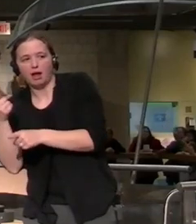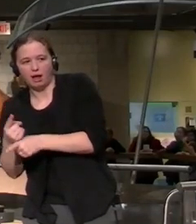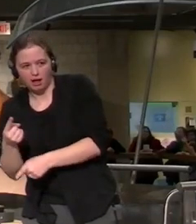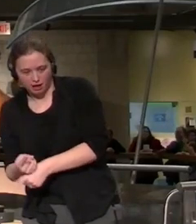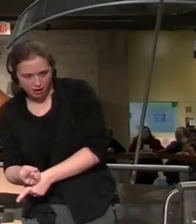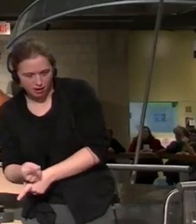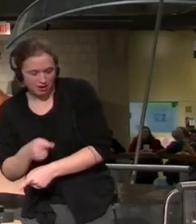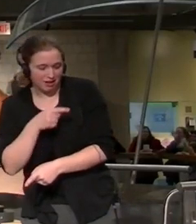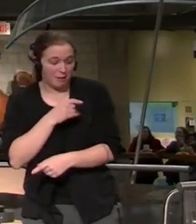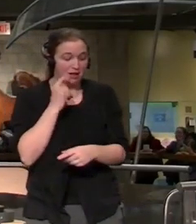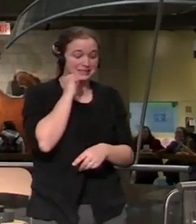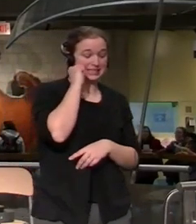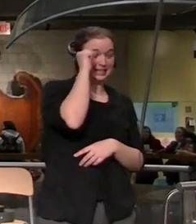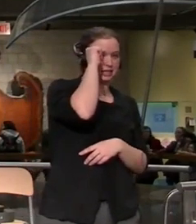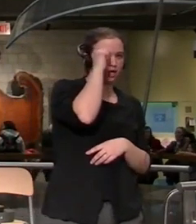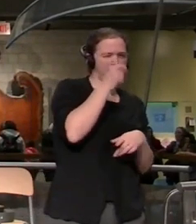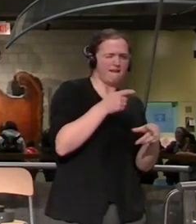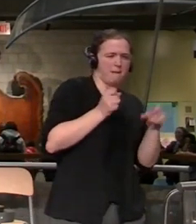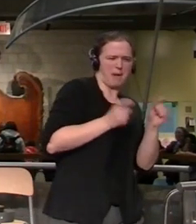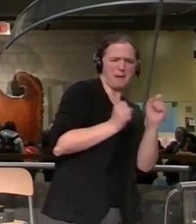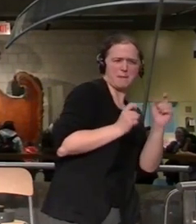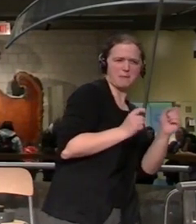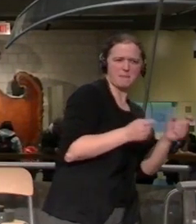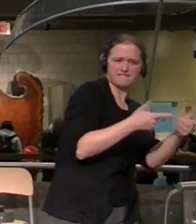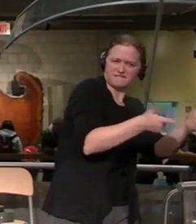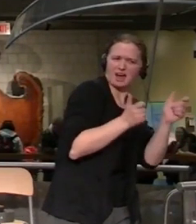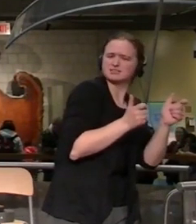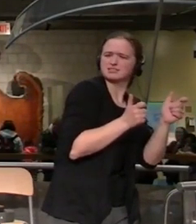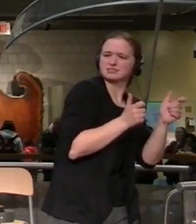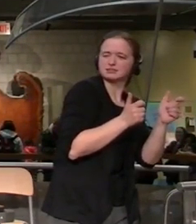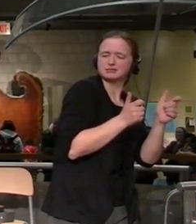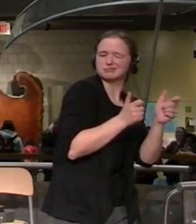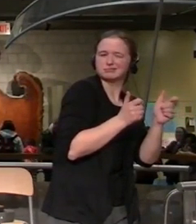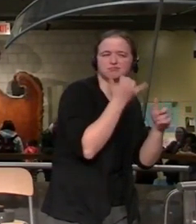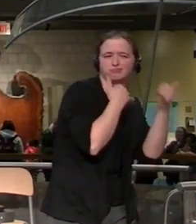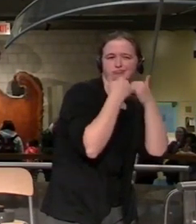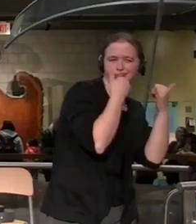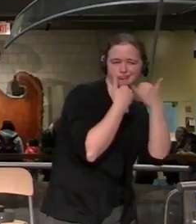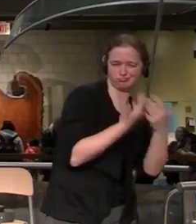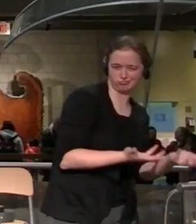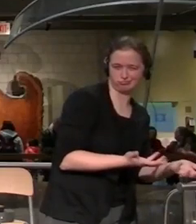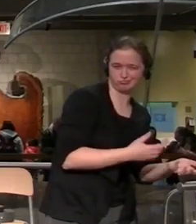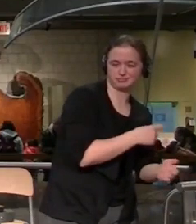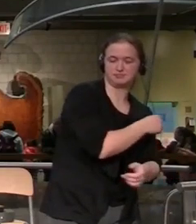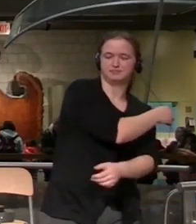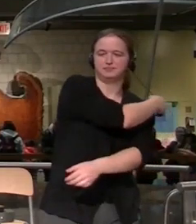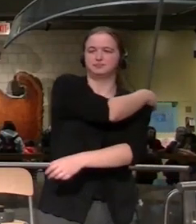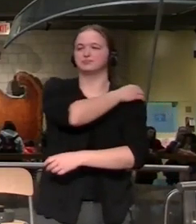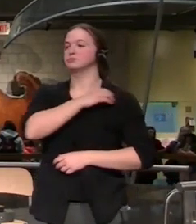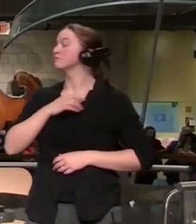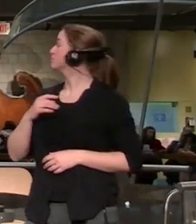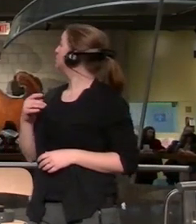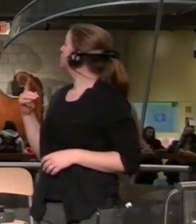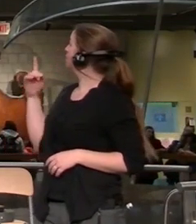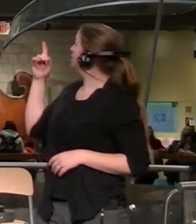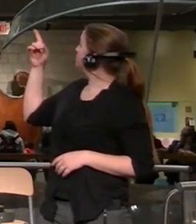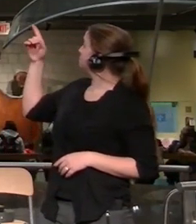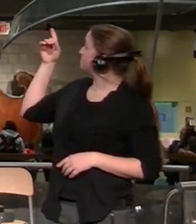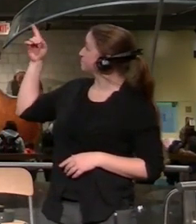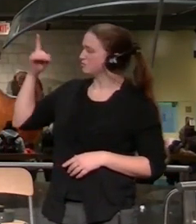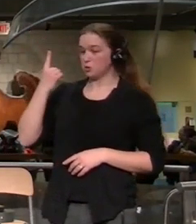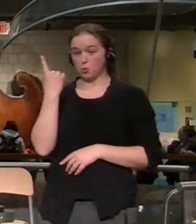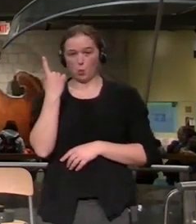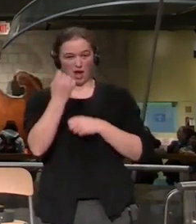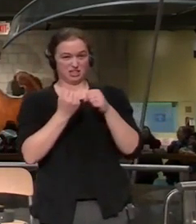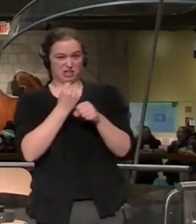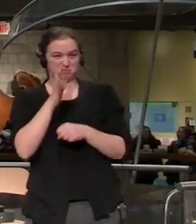Well, we know that if you look at teenagers from age 12 to age 13 in 1 year alone, how much the brain activates, actually, we can see this